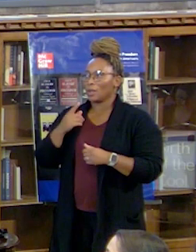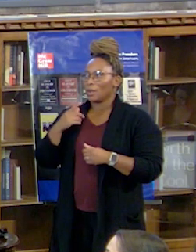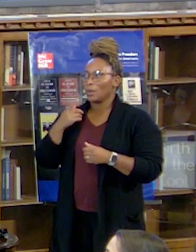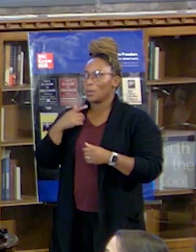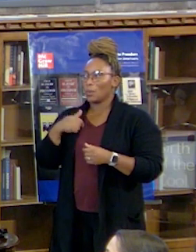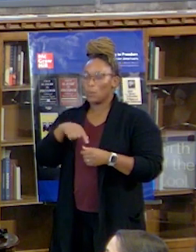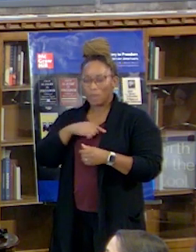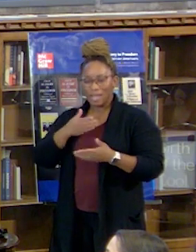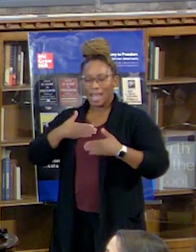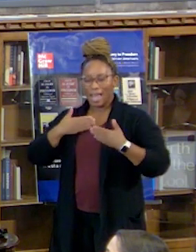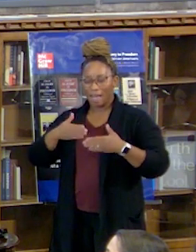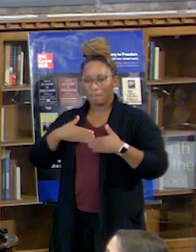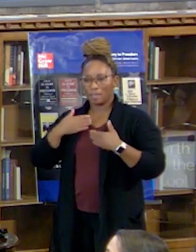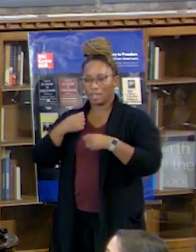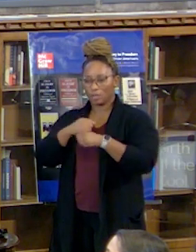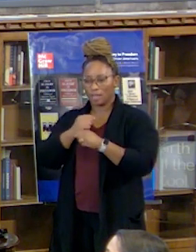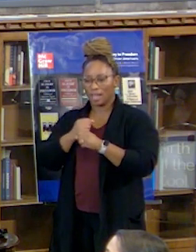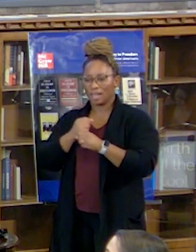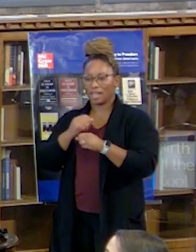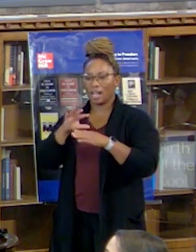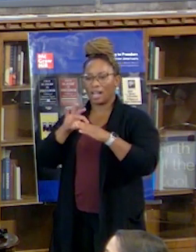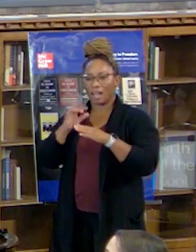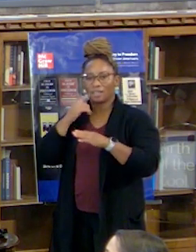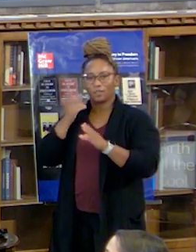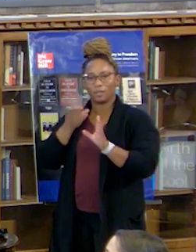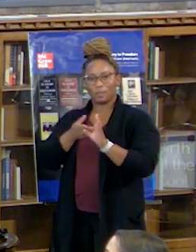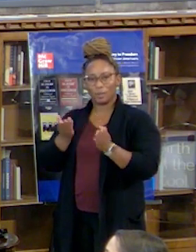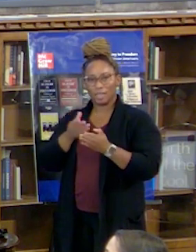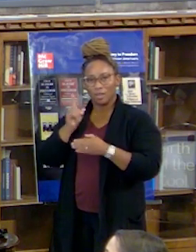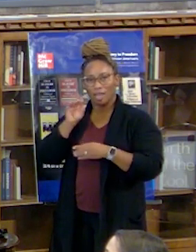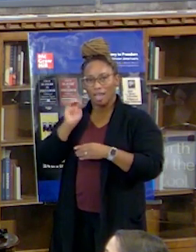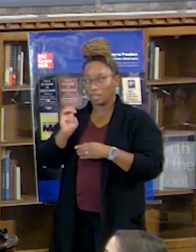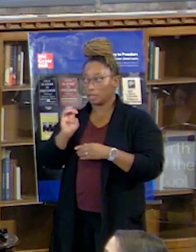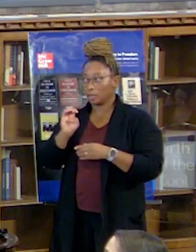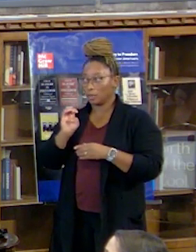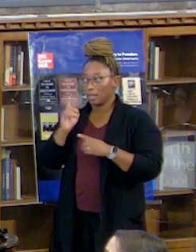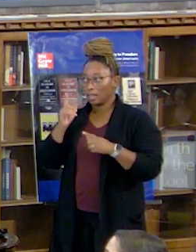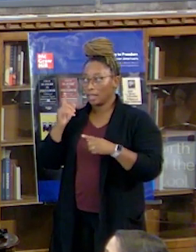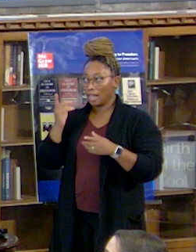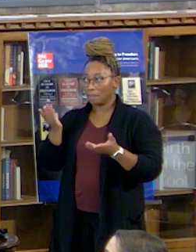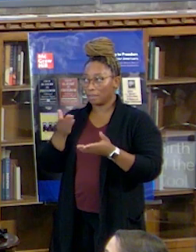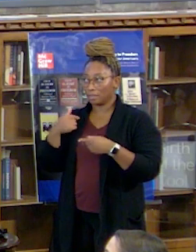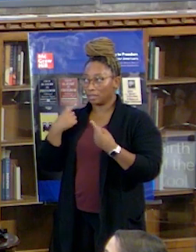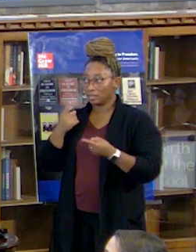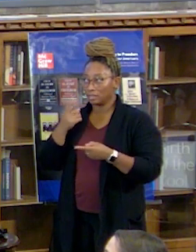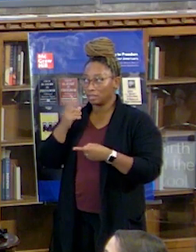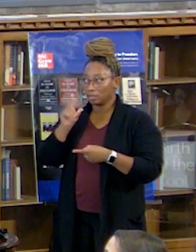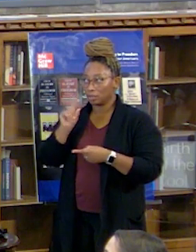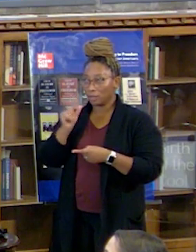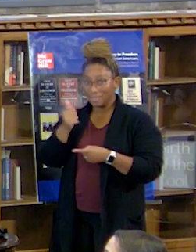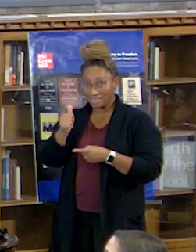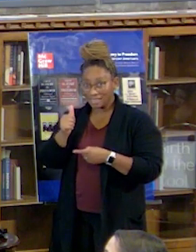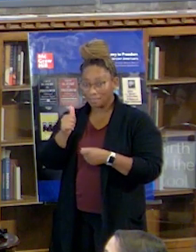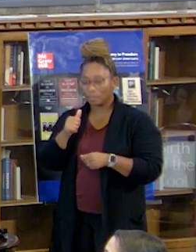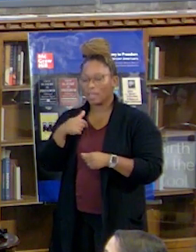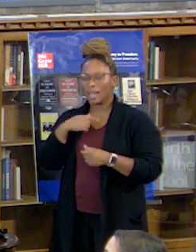happily create created a context for him to join us at du where he's been since 2010 I mention this because